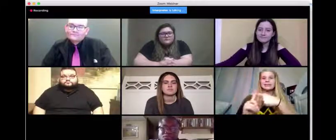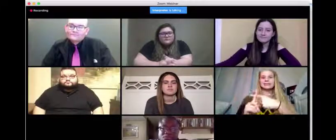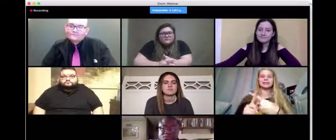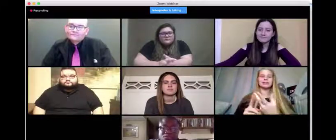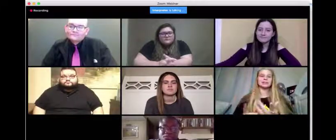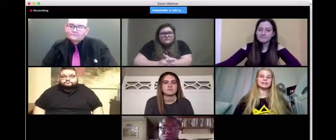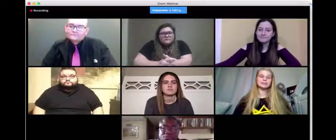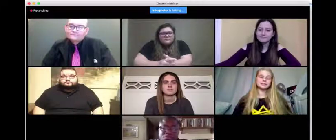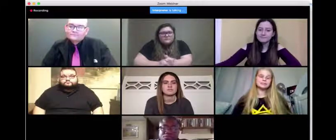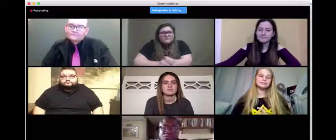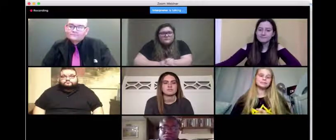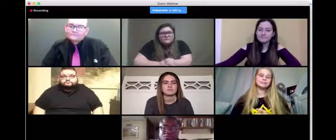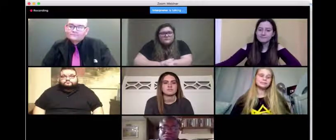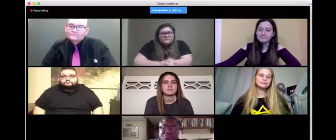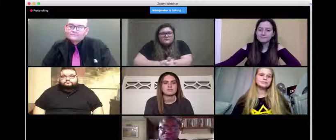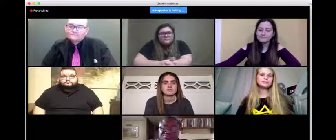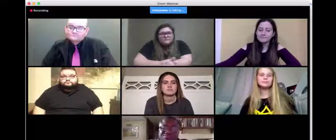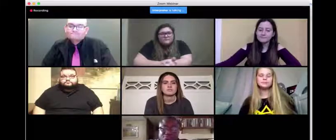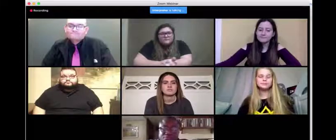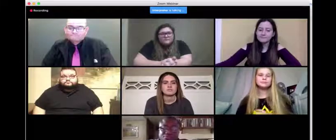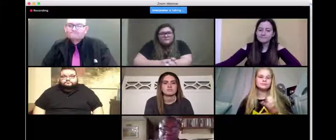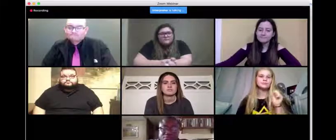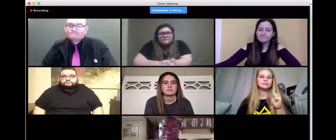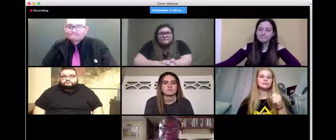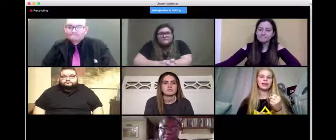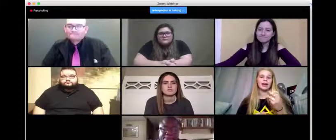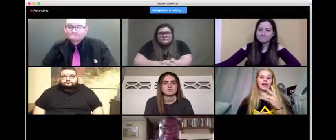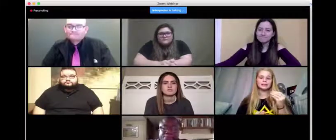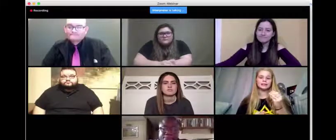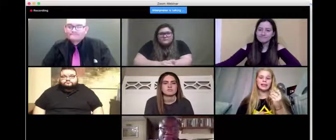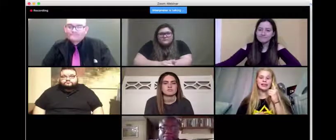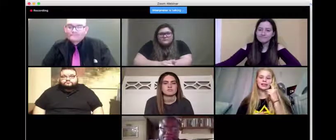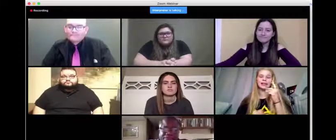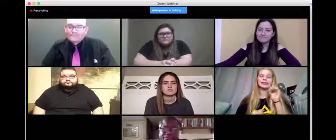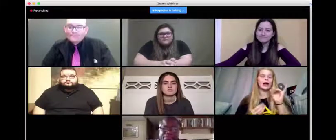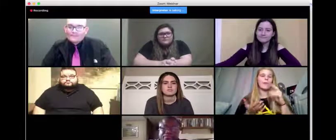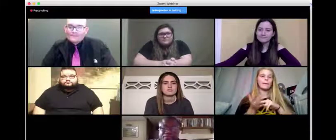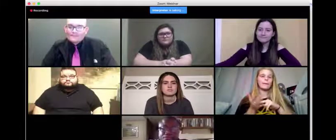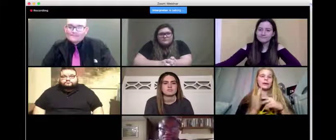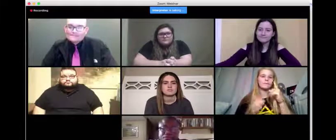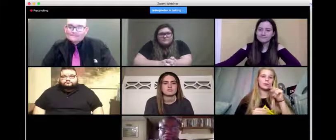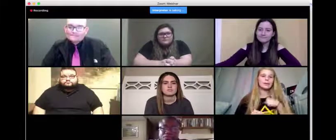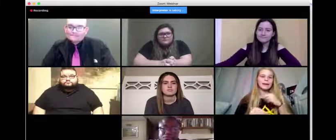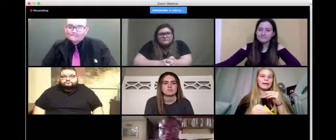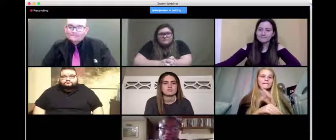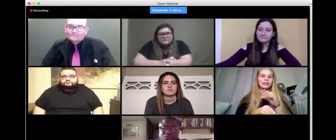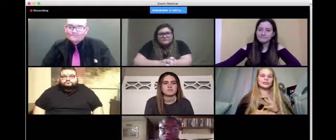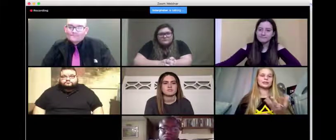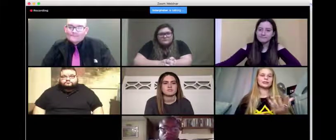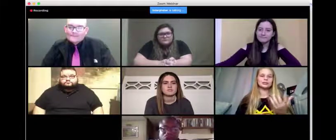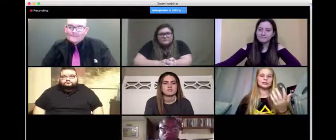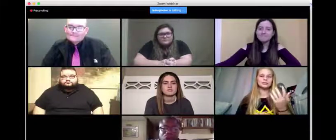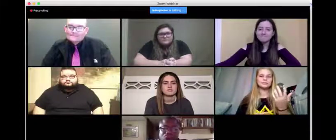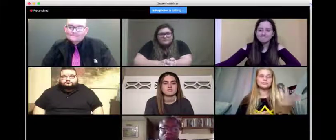I think that that's what it means to me, is really being an influencer, is to help others, and, help hearing